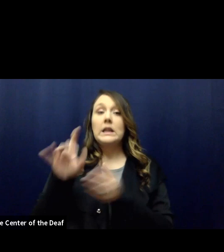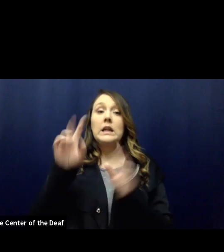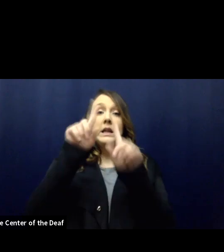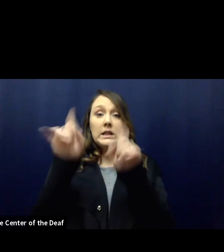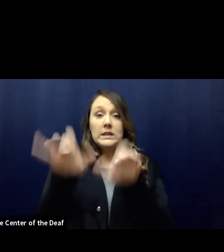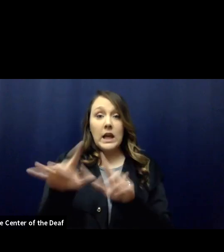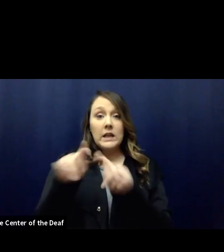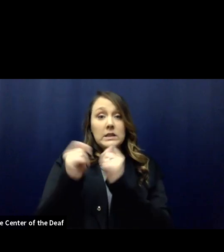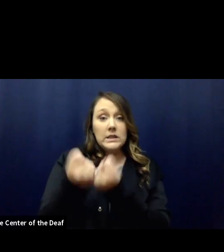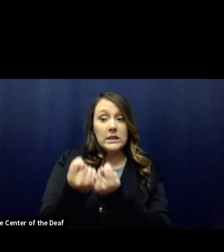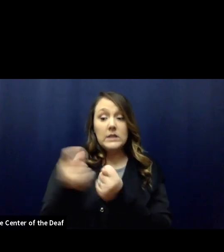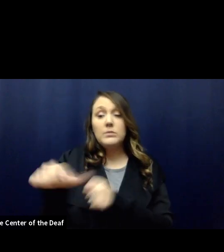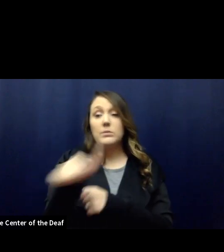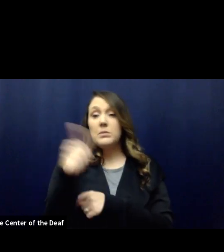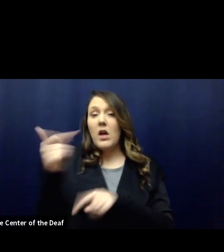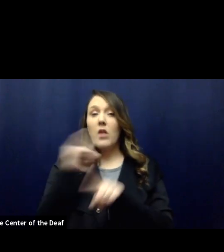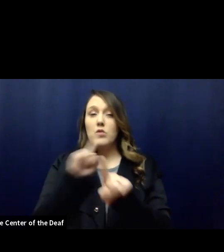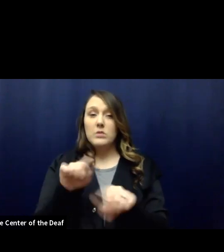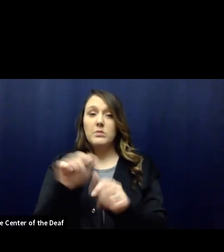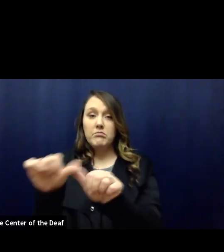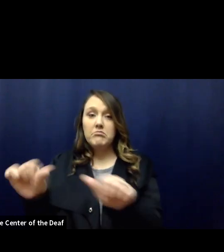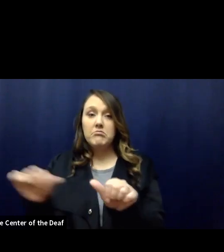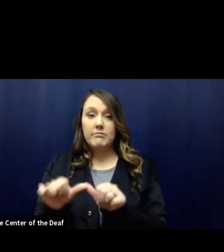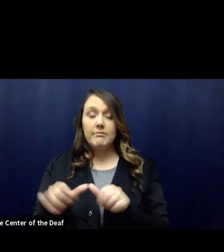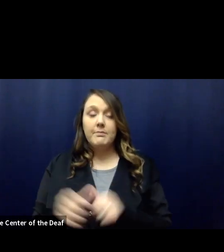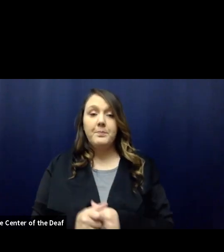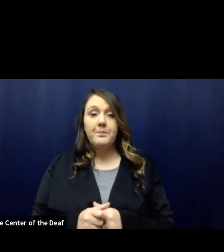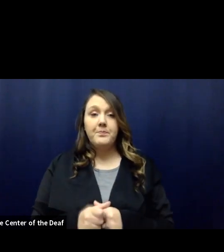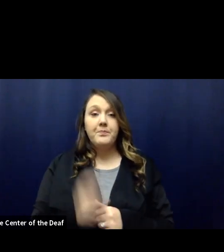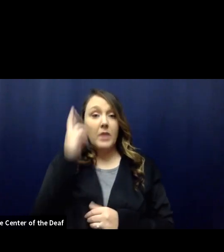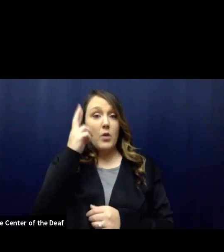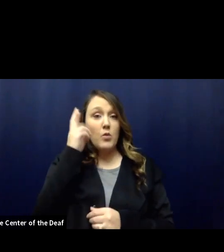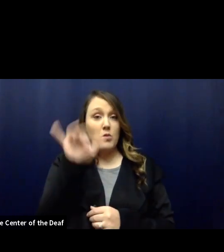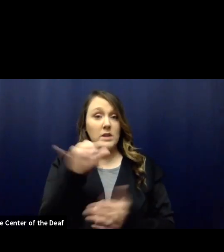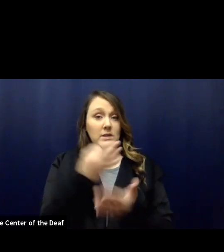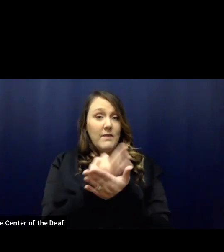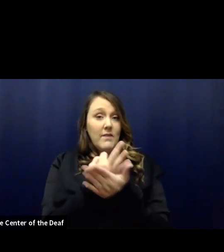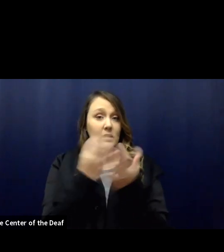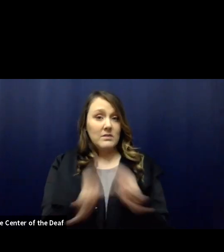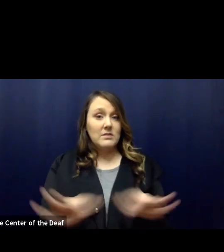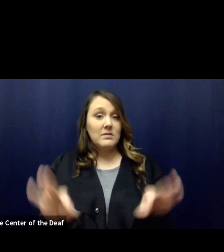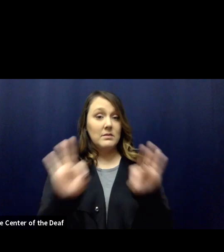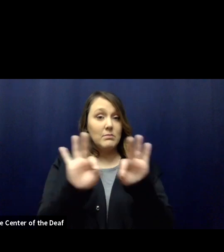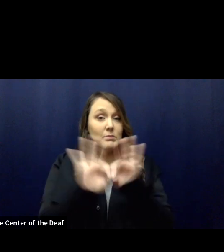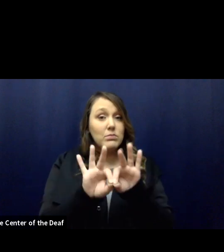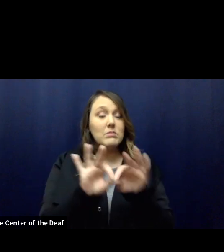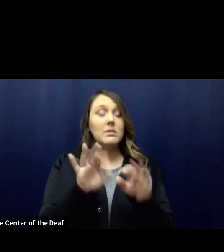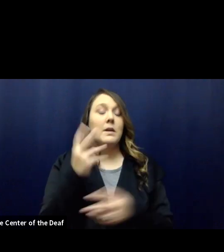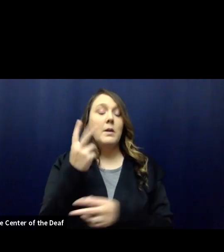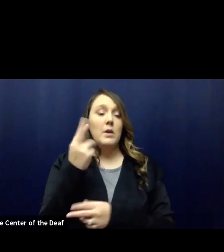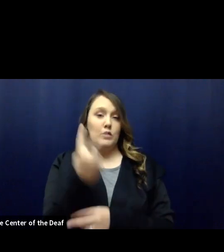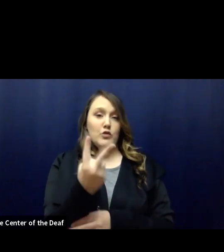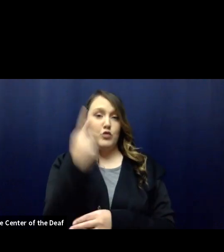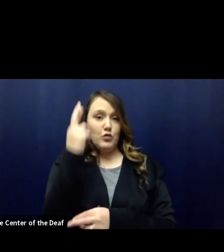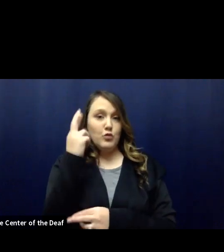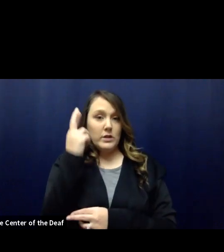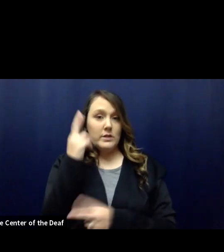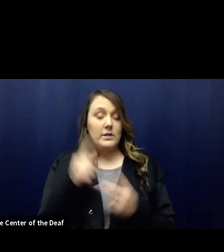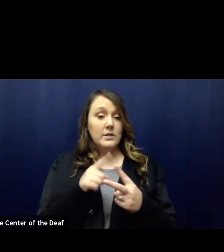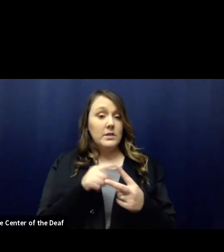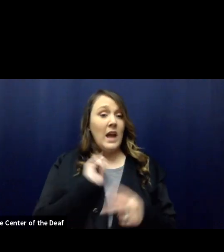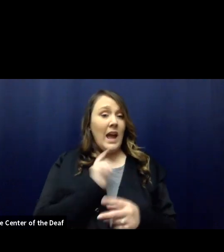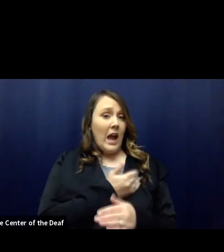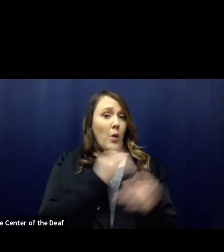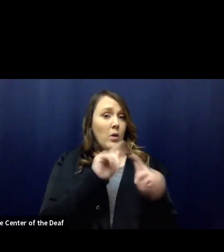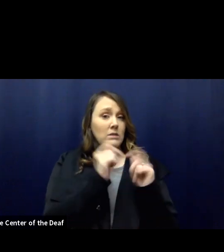perhaps other response areas. The reason this funding is so significant is twofold. Our team is working nearly around the clock